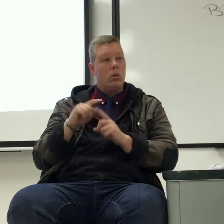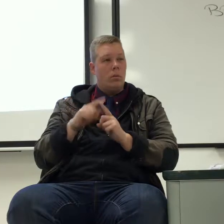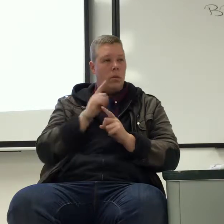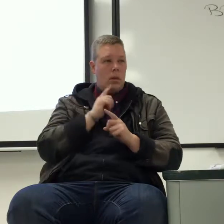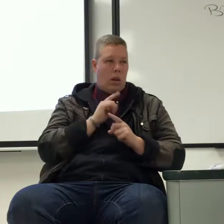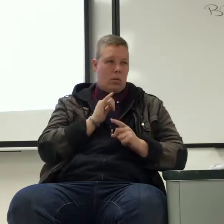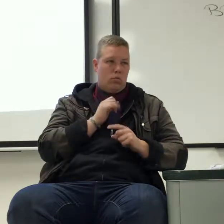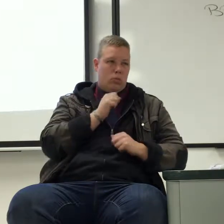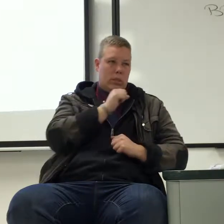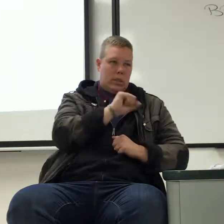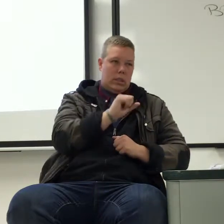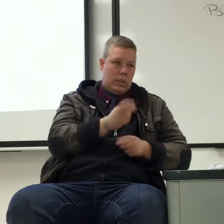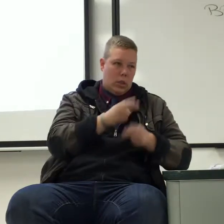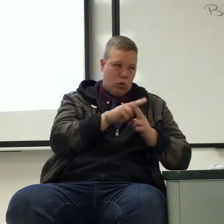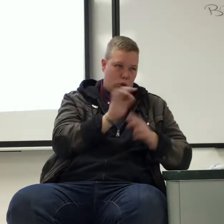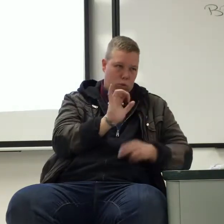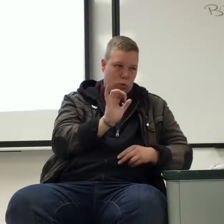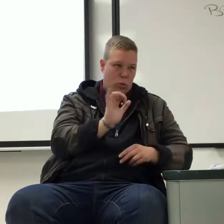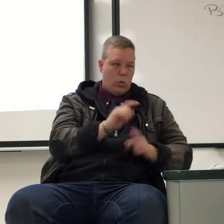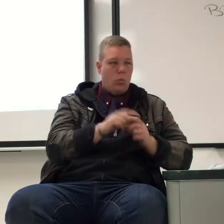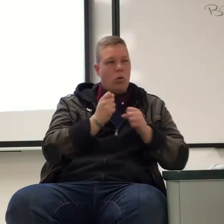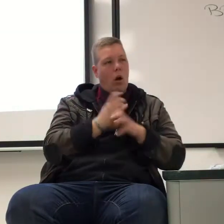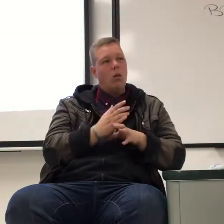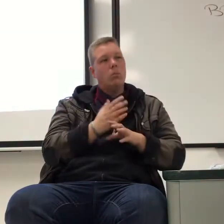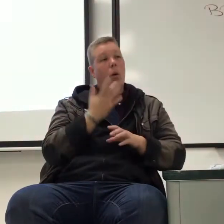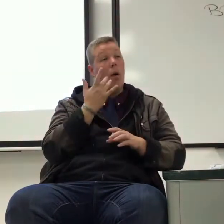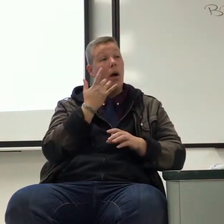caused by a vasoconstriction.